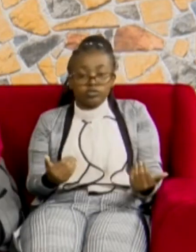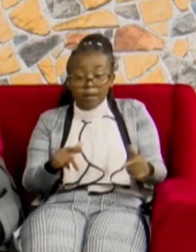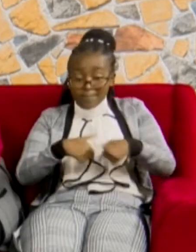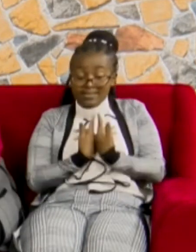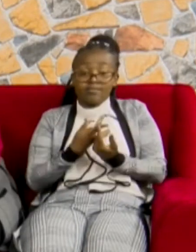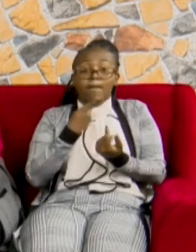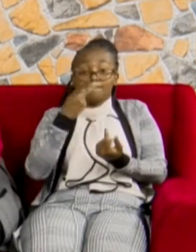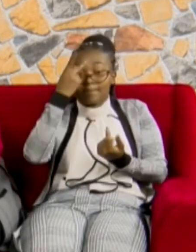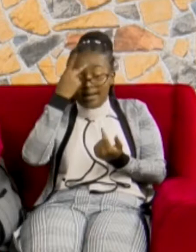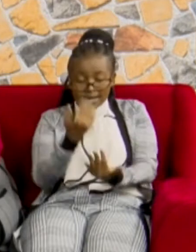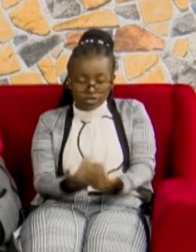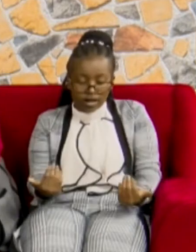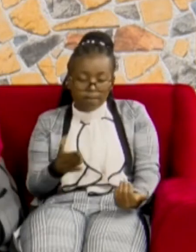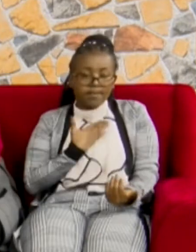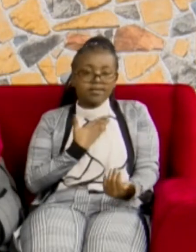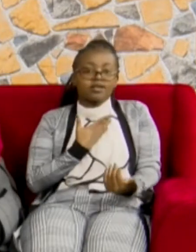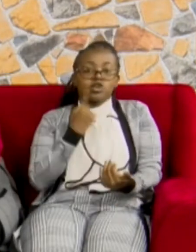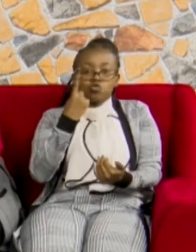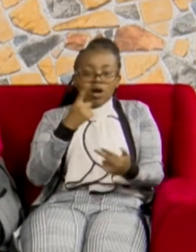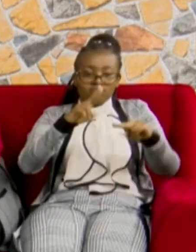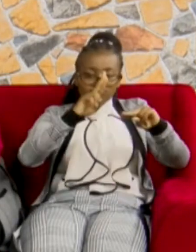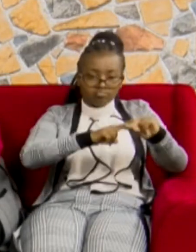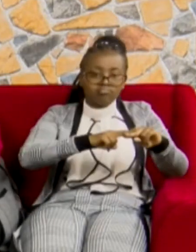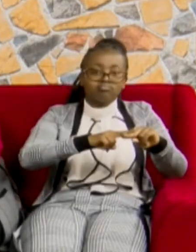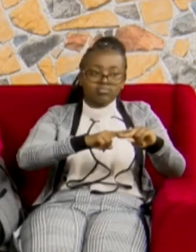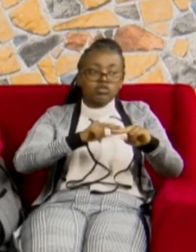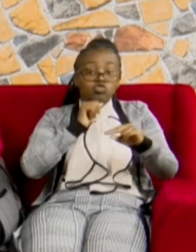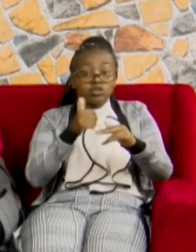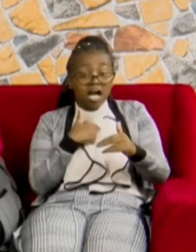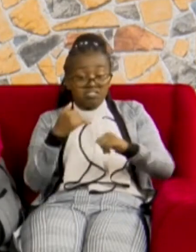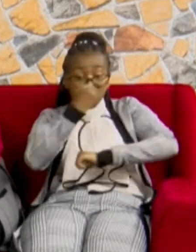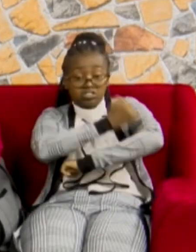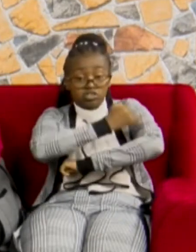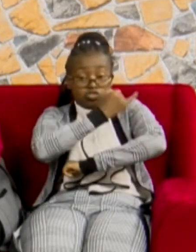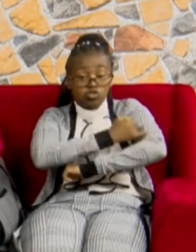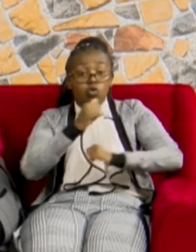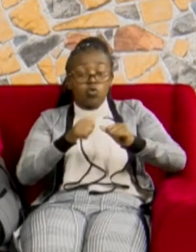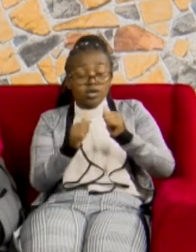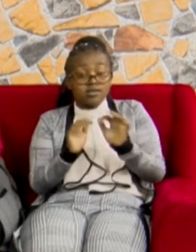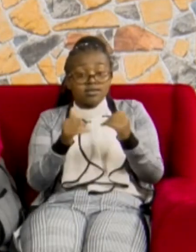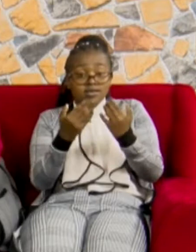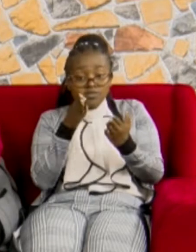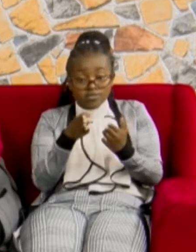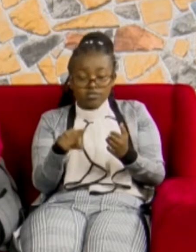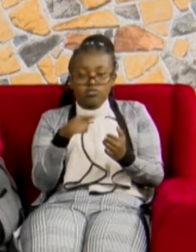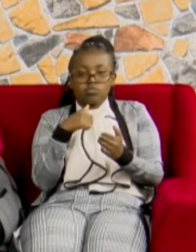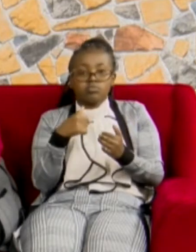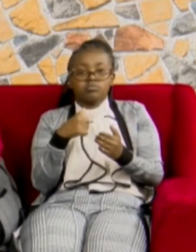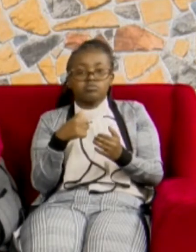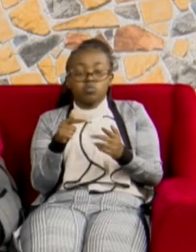as a parent, and my child in one sitting. We don't have an institution that actually offers that to